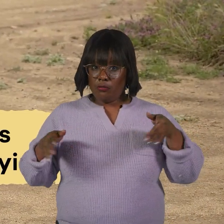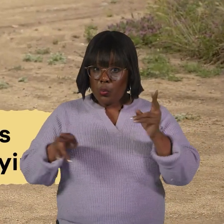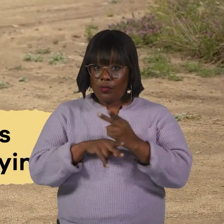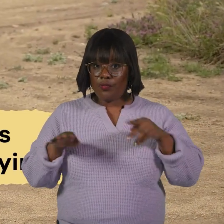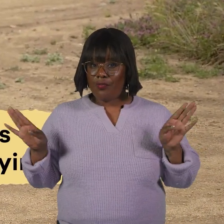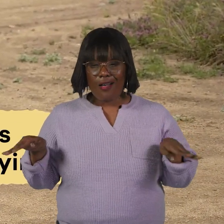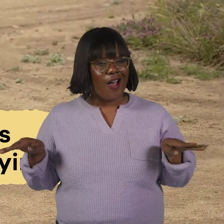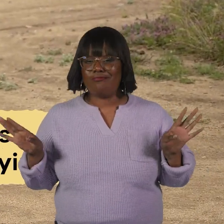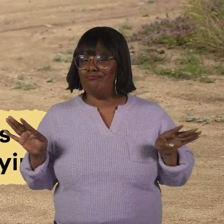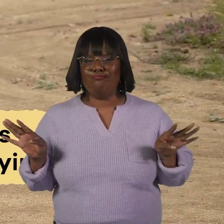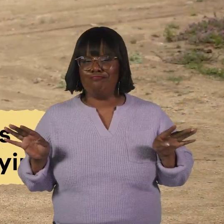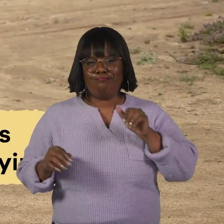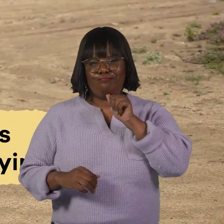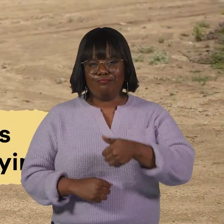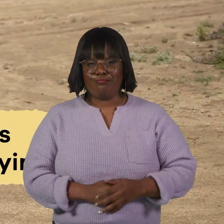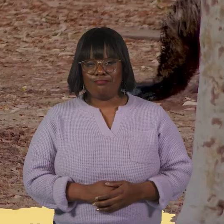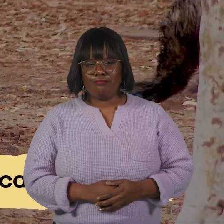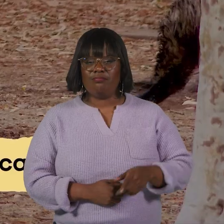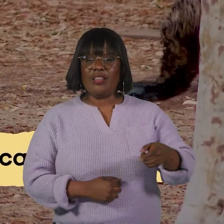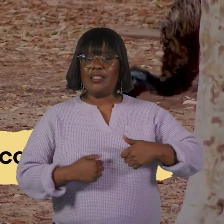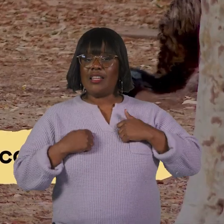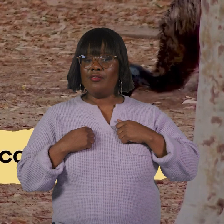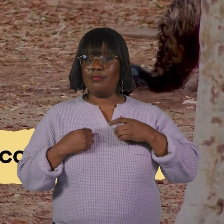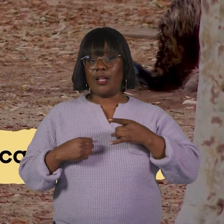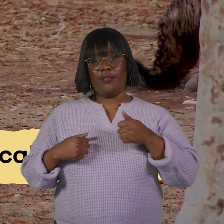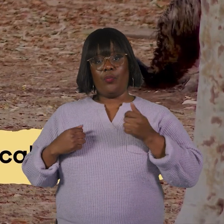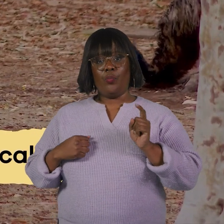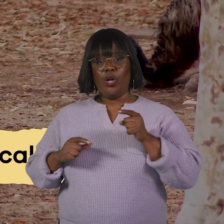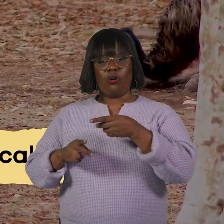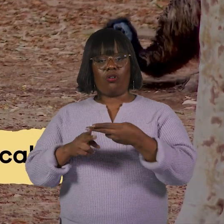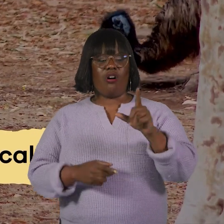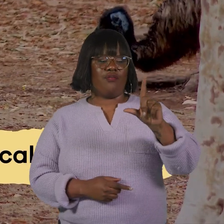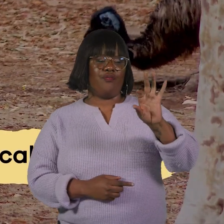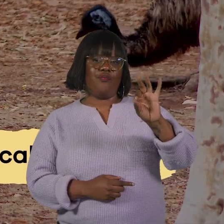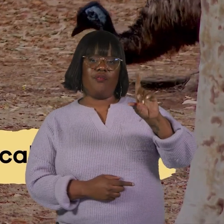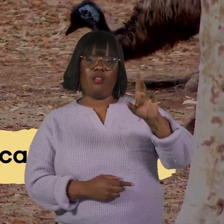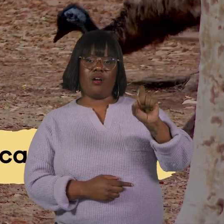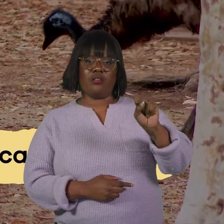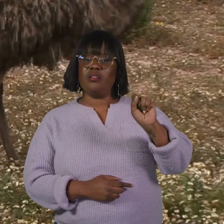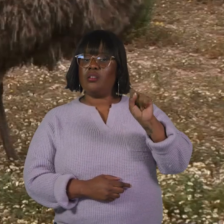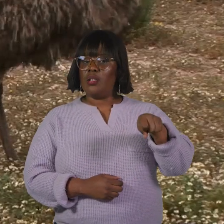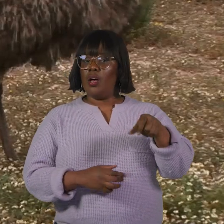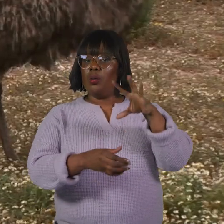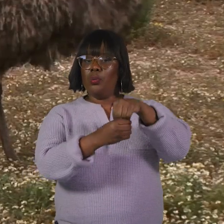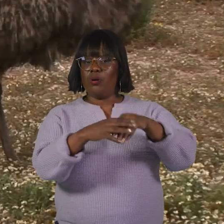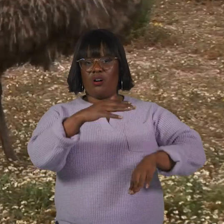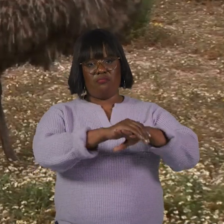that they don't use for flying. These birds like to live in groups called phlox, which can include up to